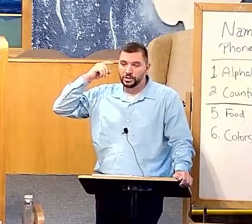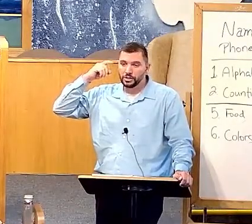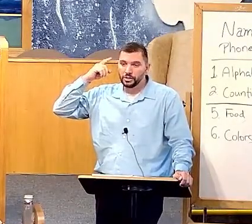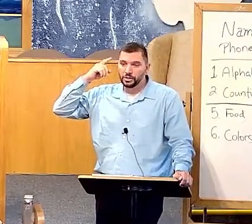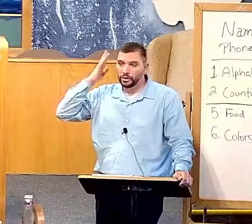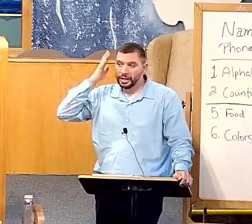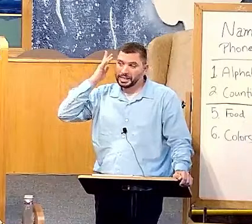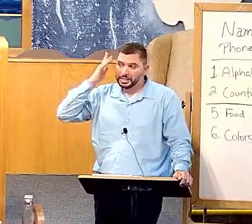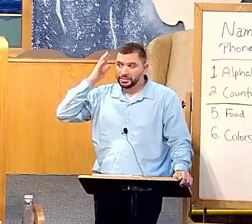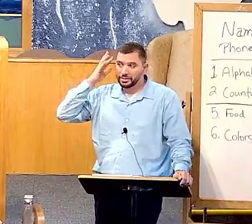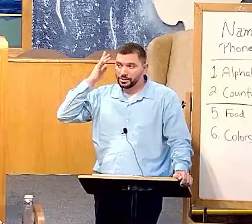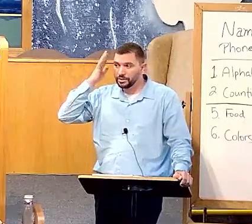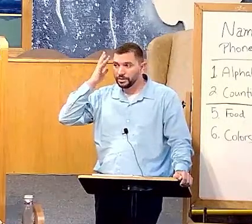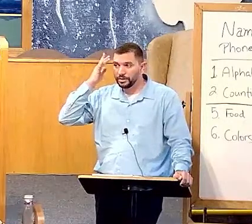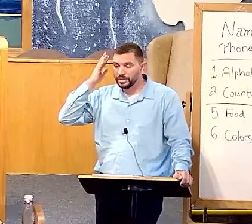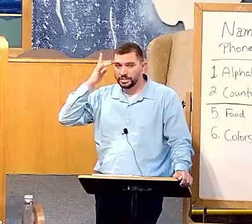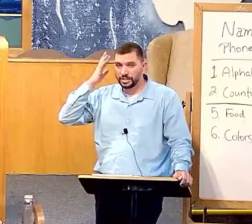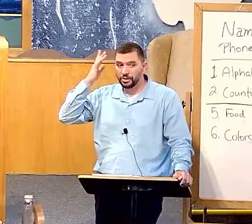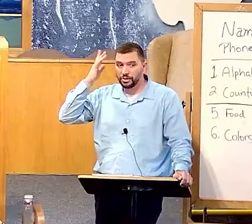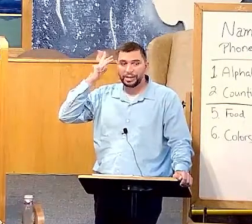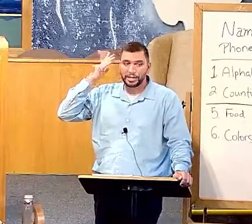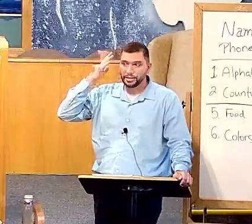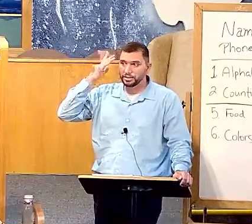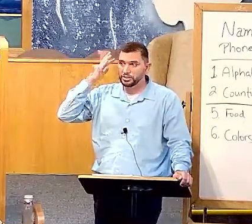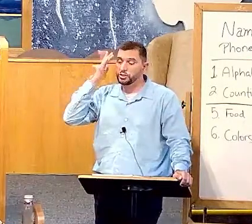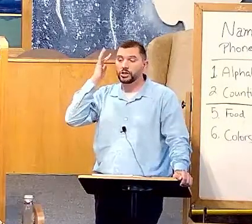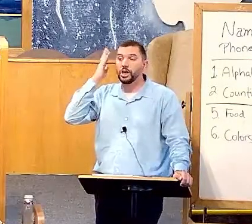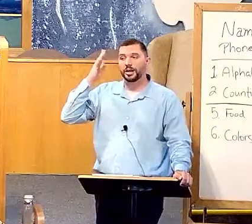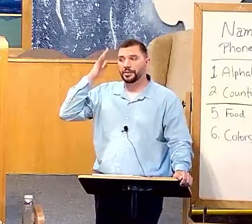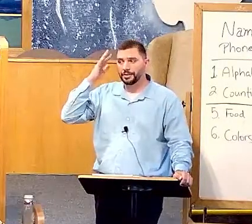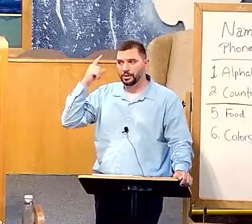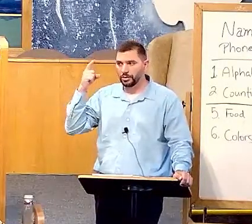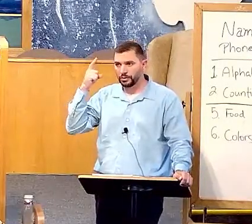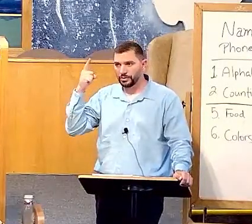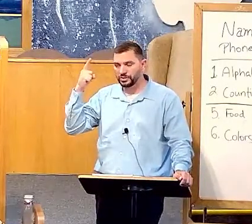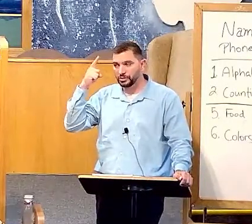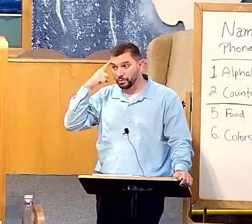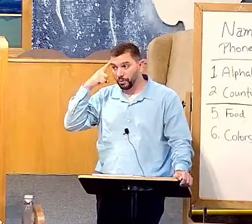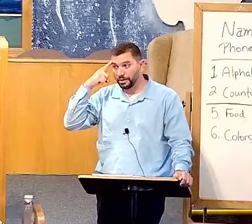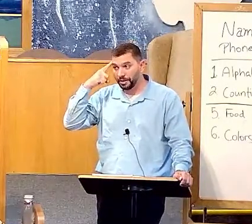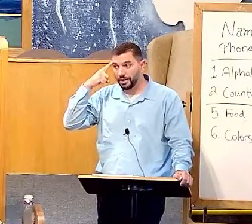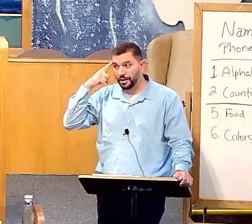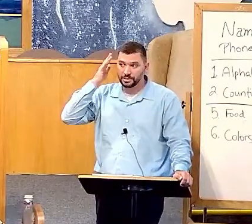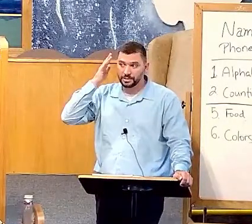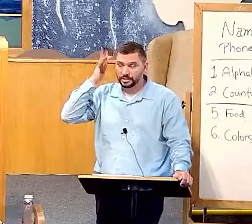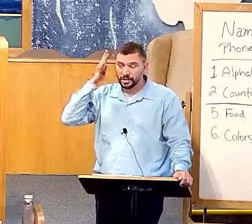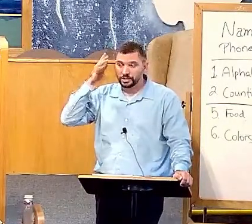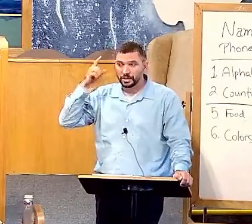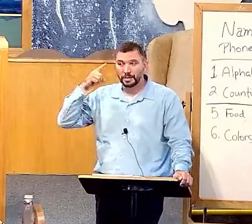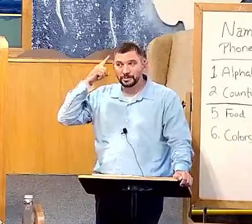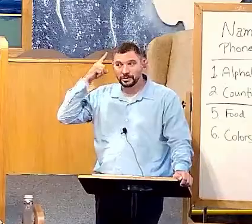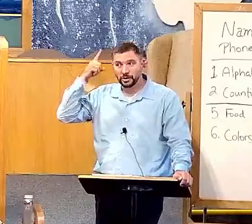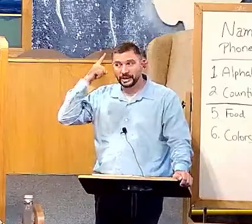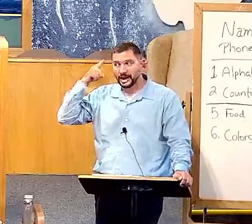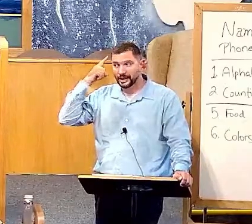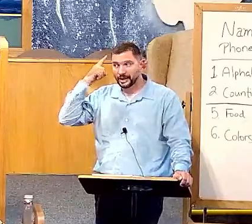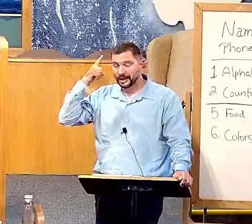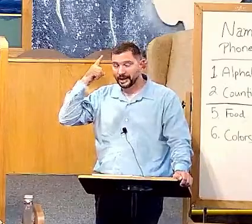to go like this is like you're meditating. Because there's a lot of, this is one thought. Sometimes I'll go like that, like I'm thinking